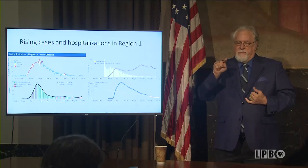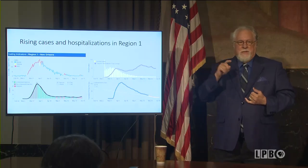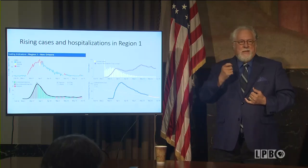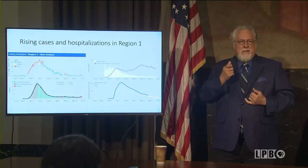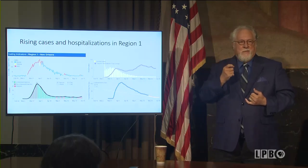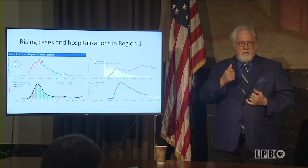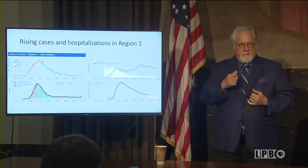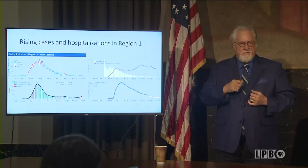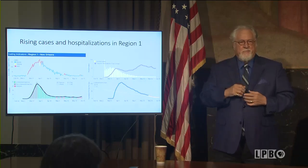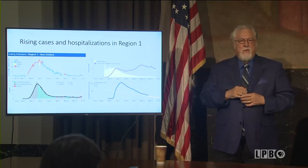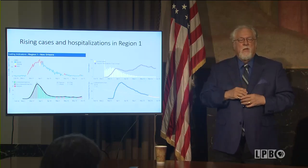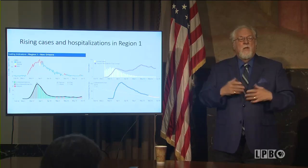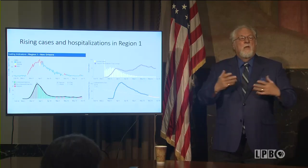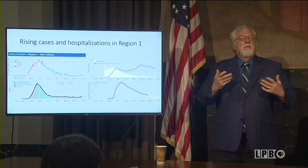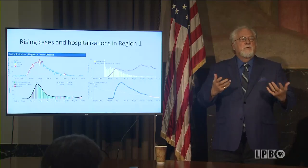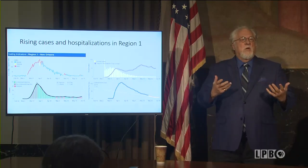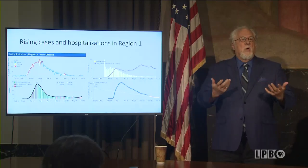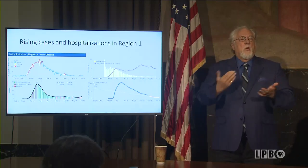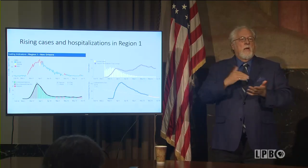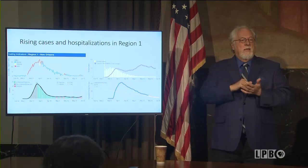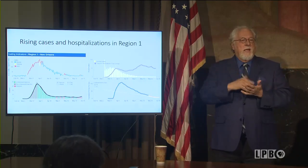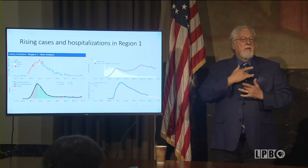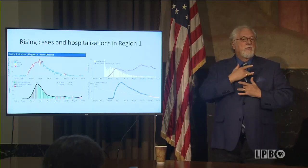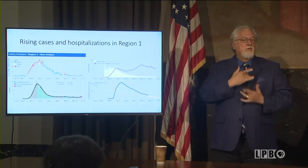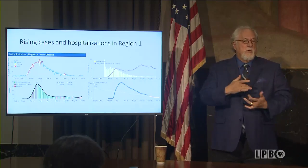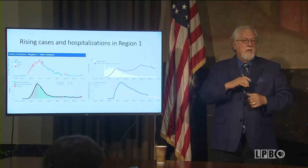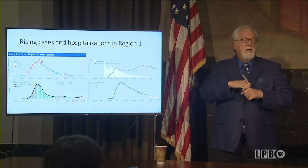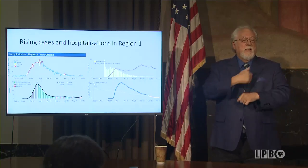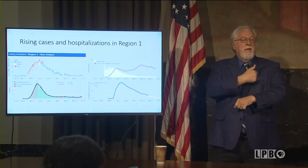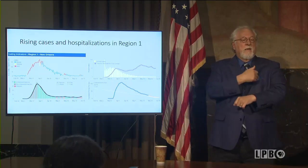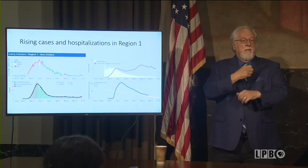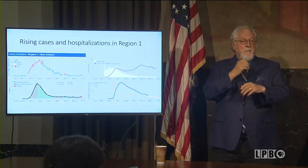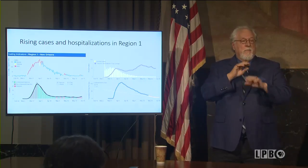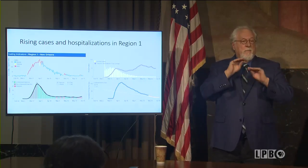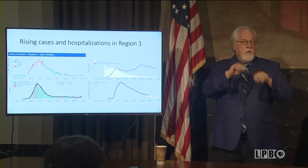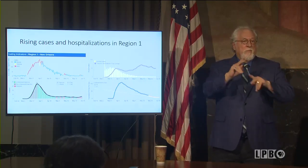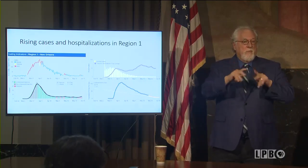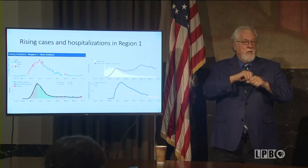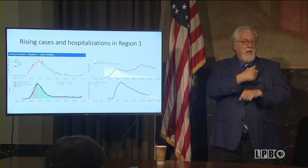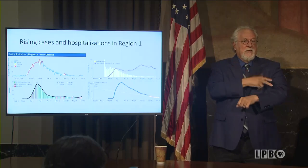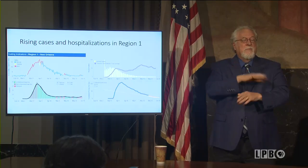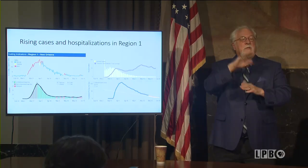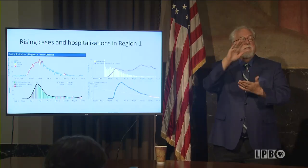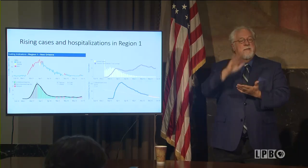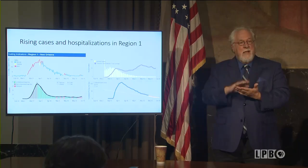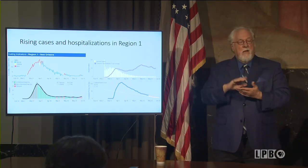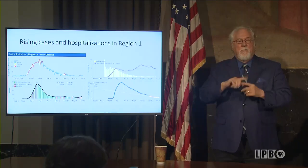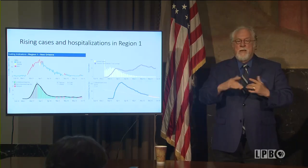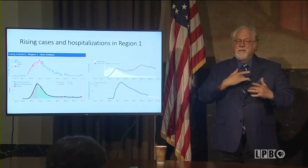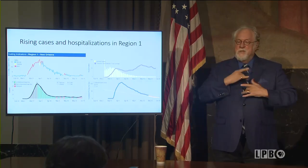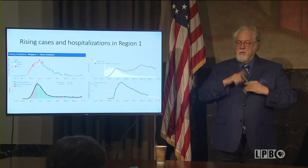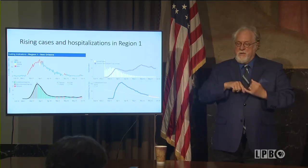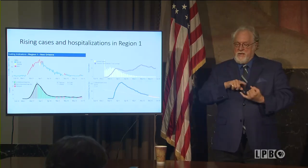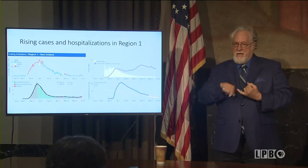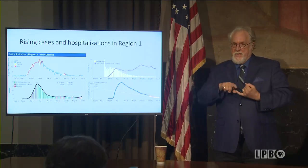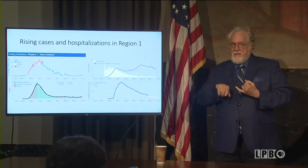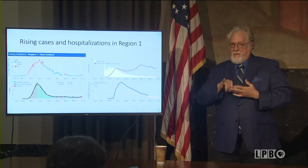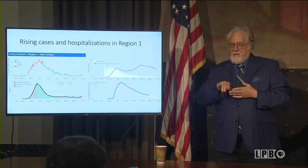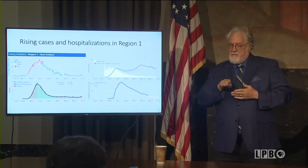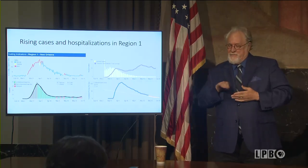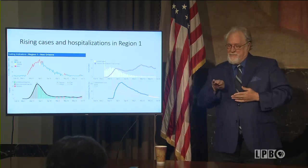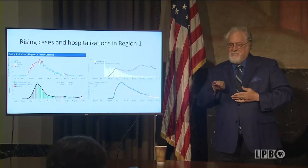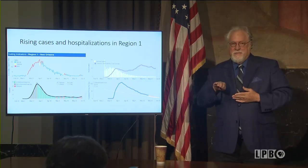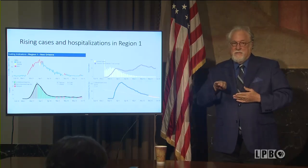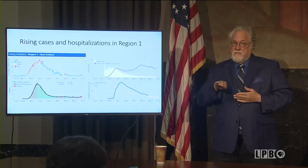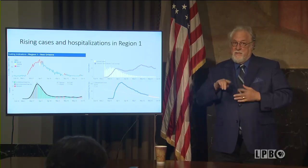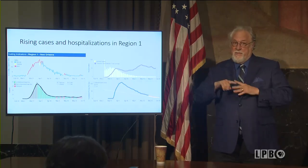an uptick there at the end. So again, the trend in hospitalizations is down, but we're concerned about the very end of that trend, and is that the beginning